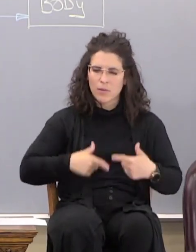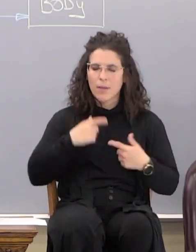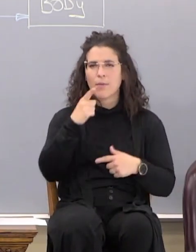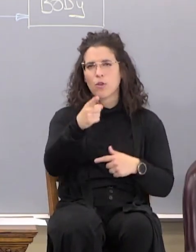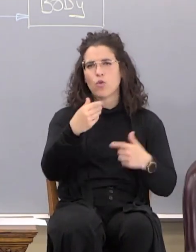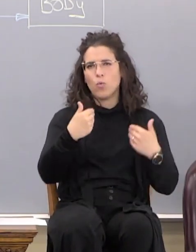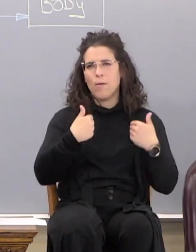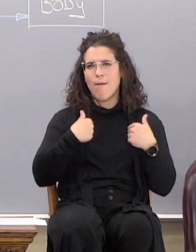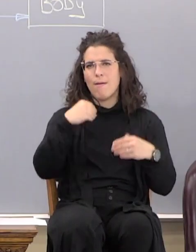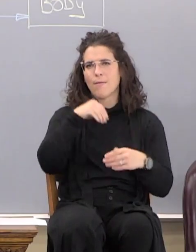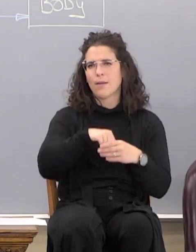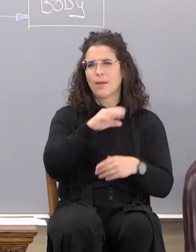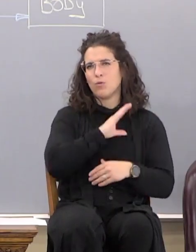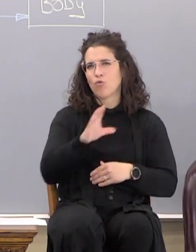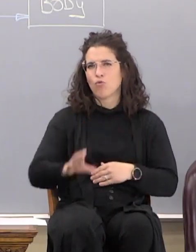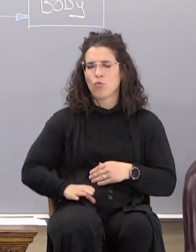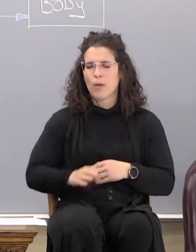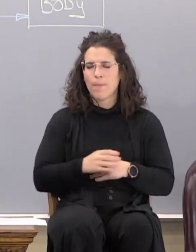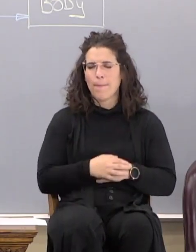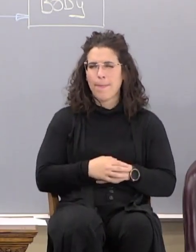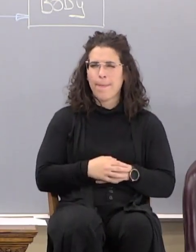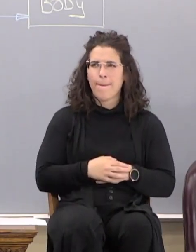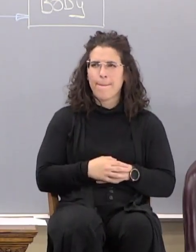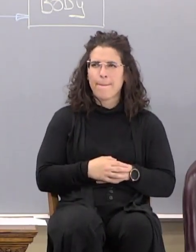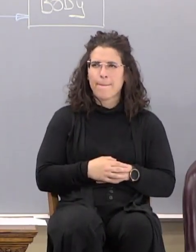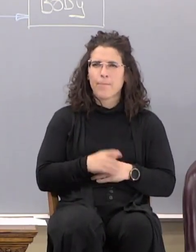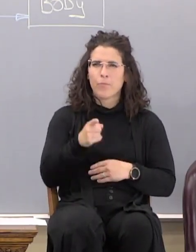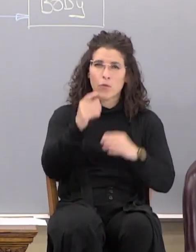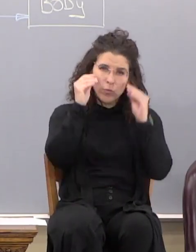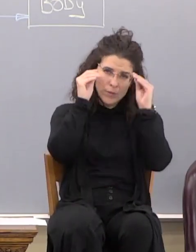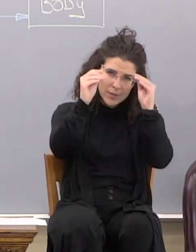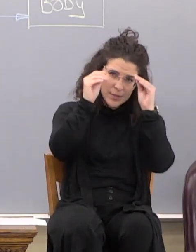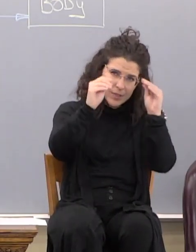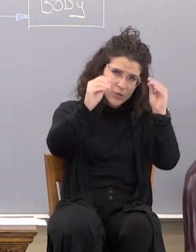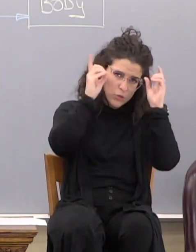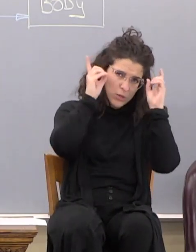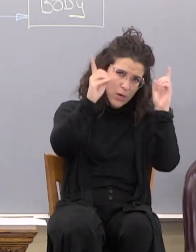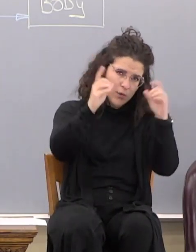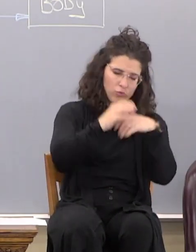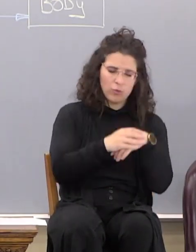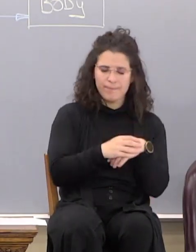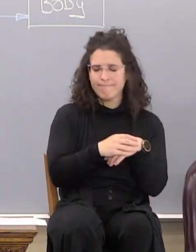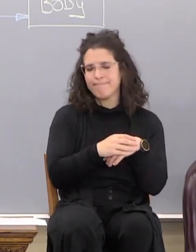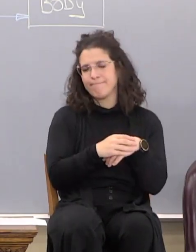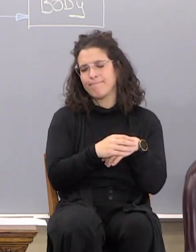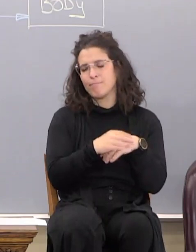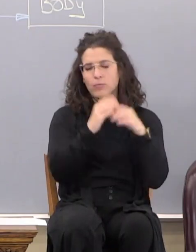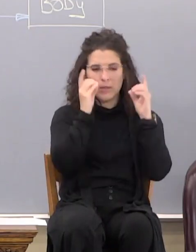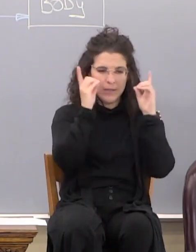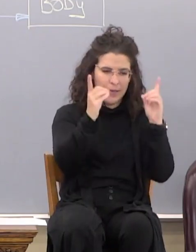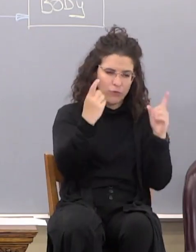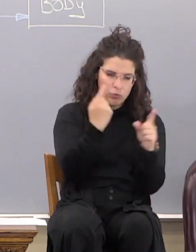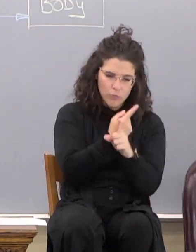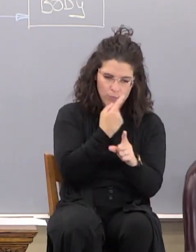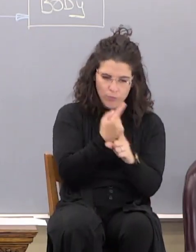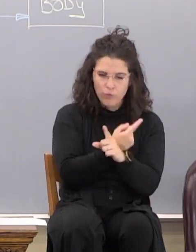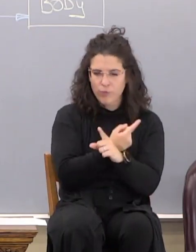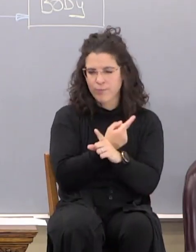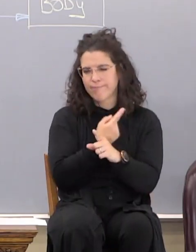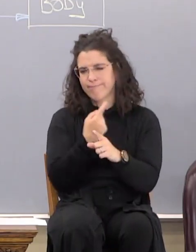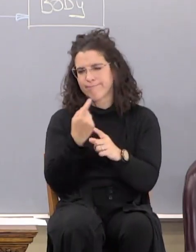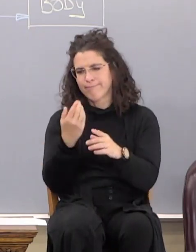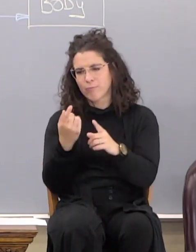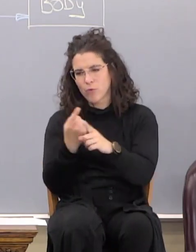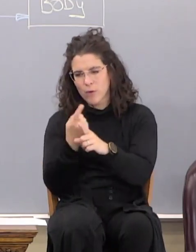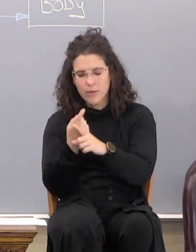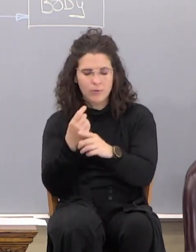in Christ. You know, you teach doctrine. You teach the doctrine. Doctrine of proof, correction,